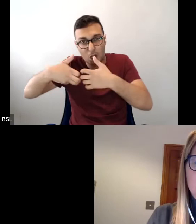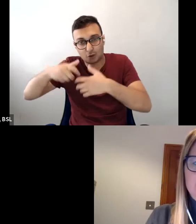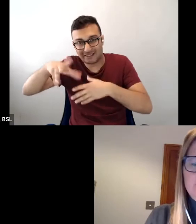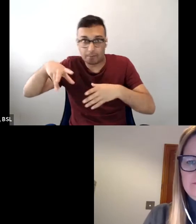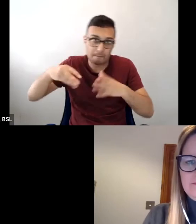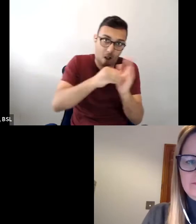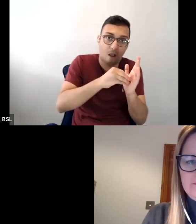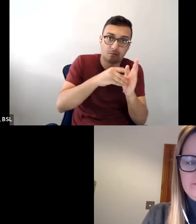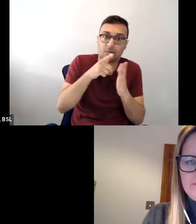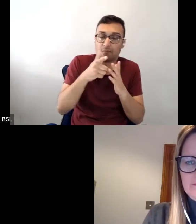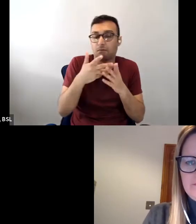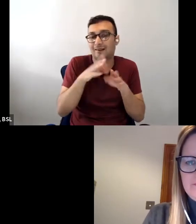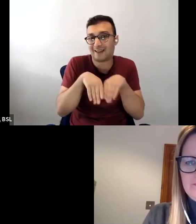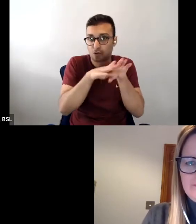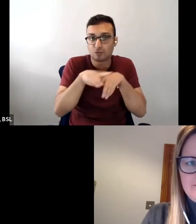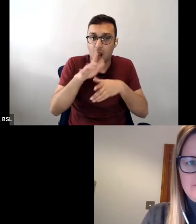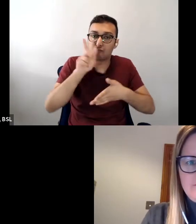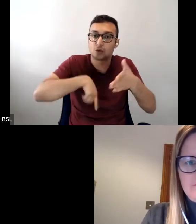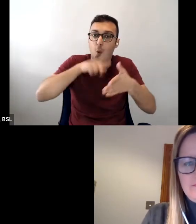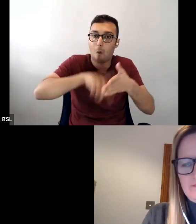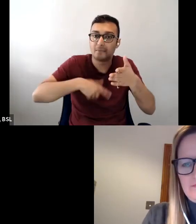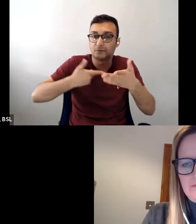procurement or supply chain